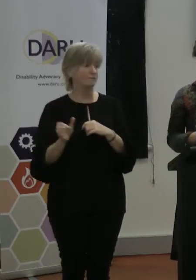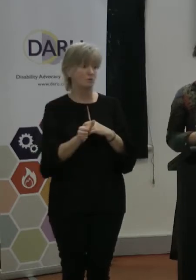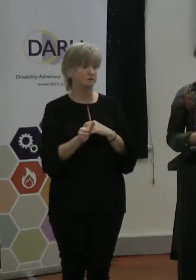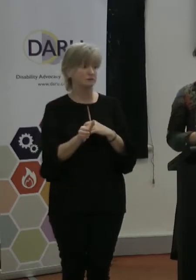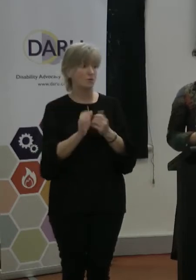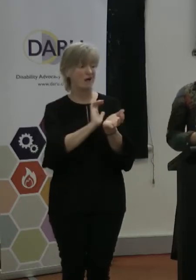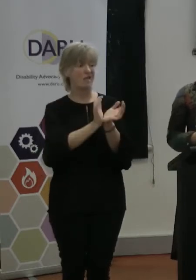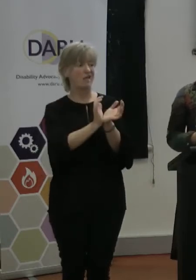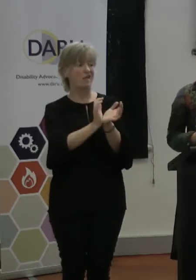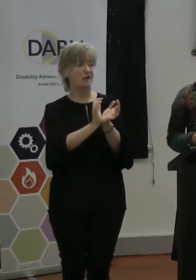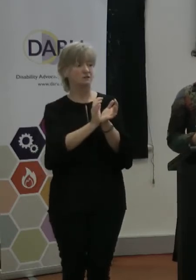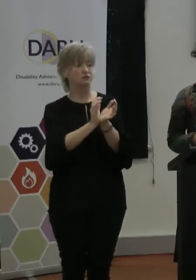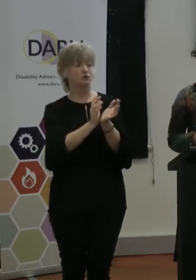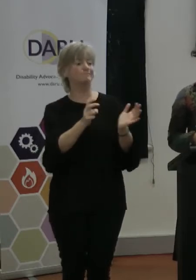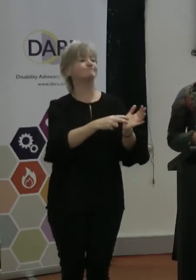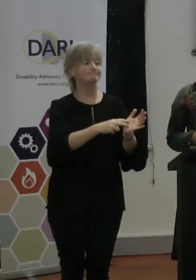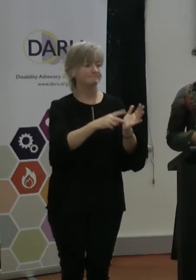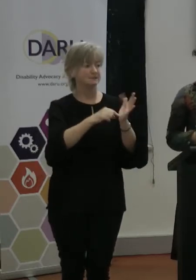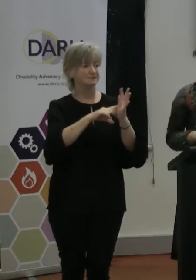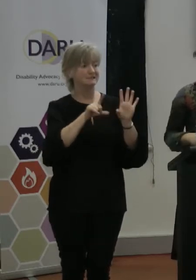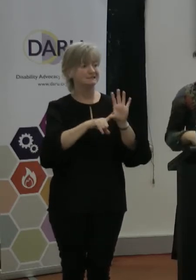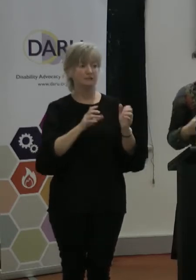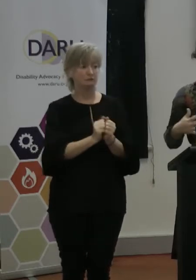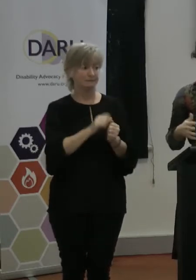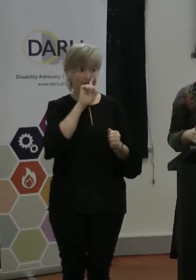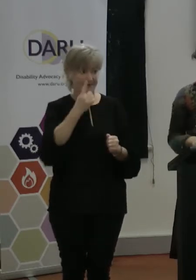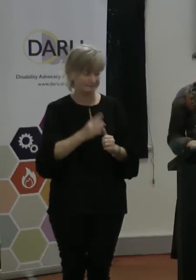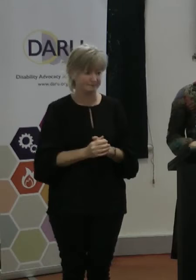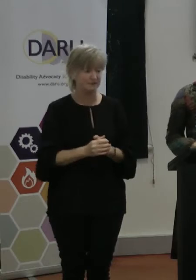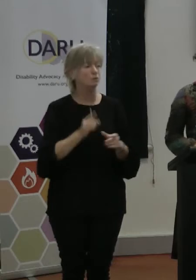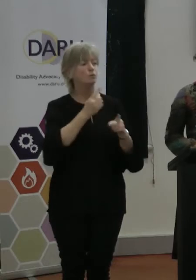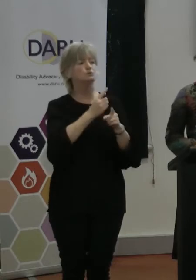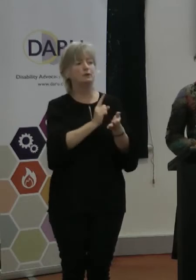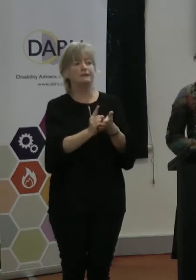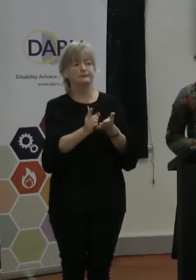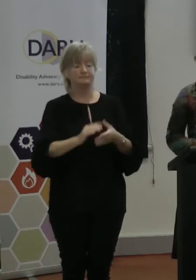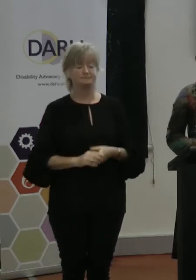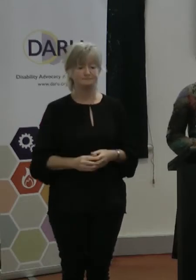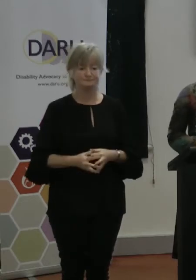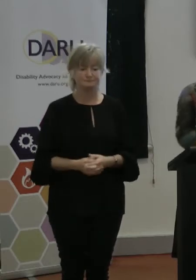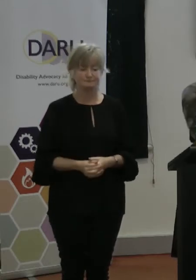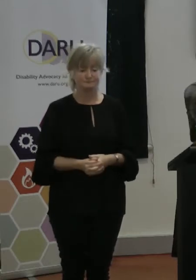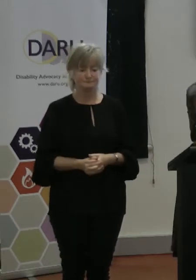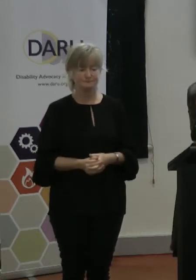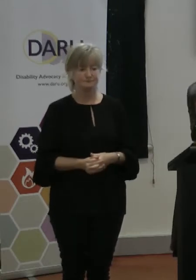or coerced to enter into a tenancy agreement. We can talk about that a little bit more in a minute.